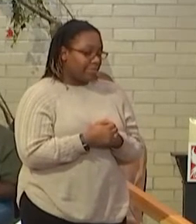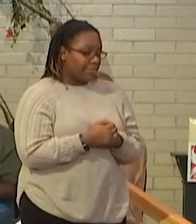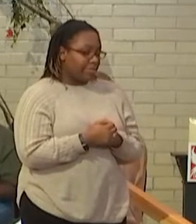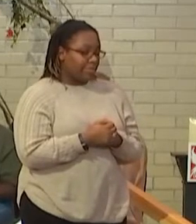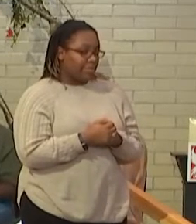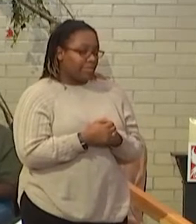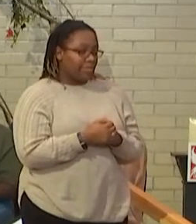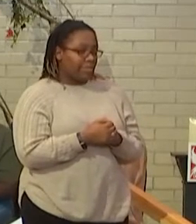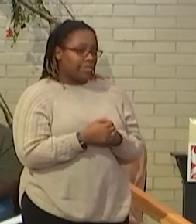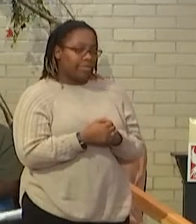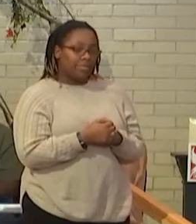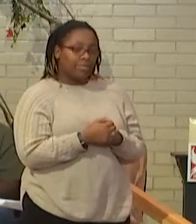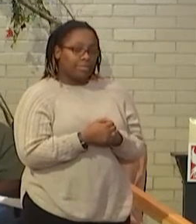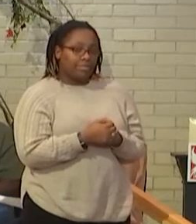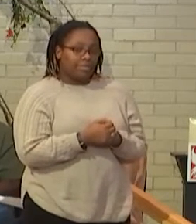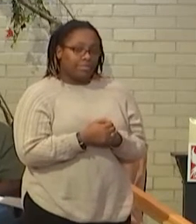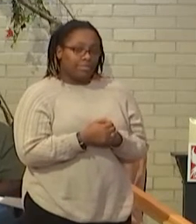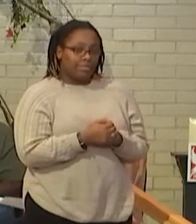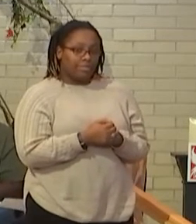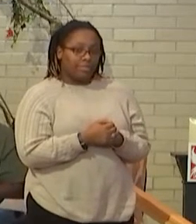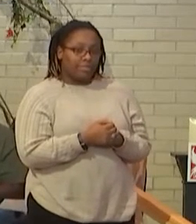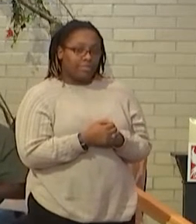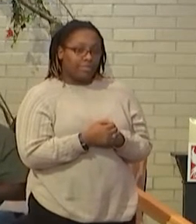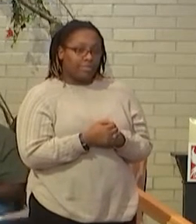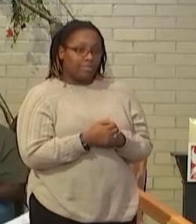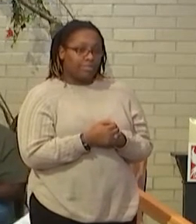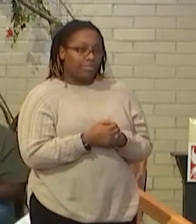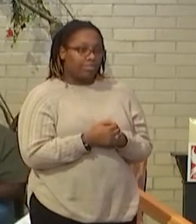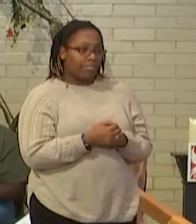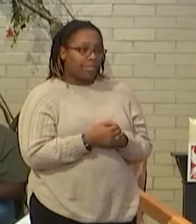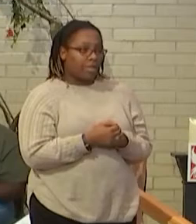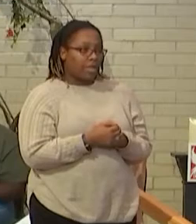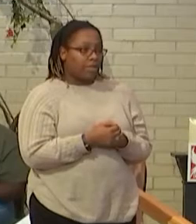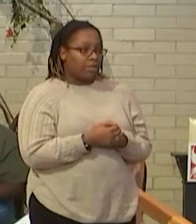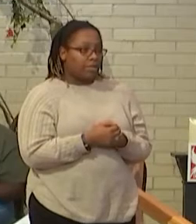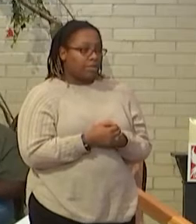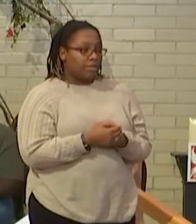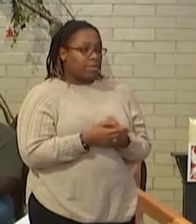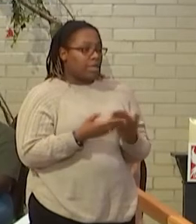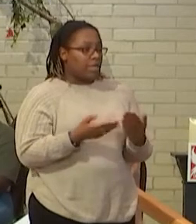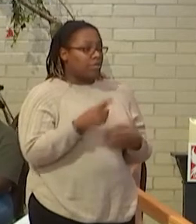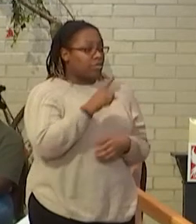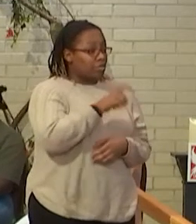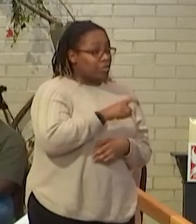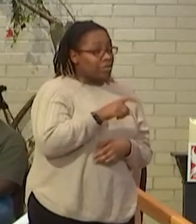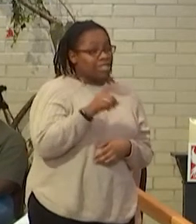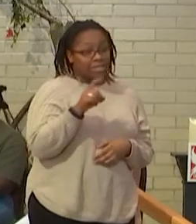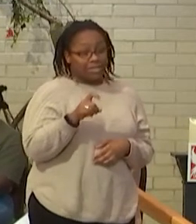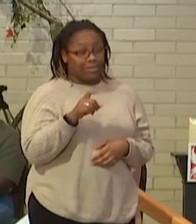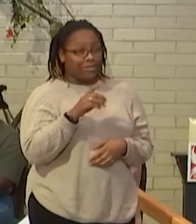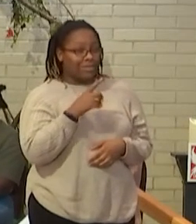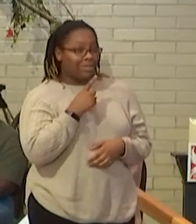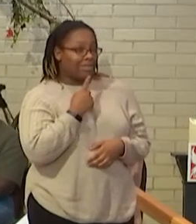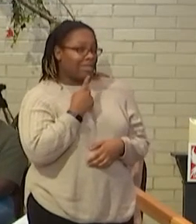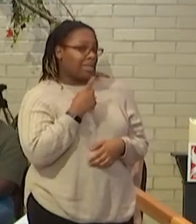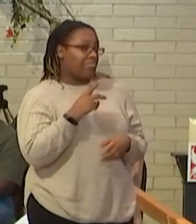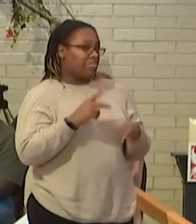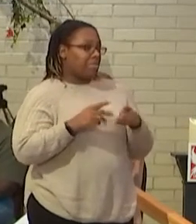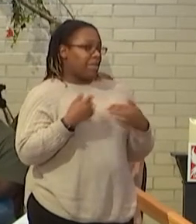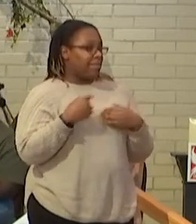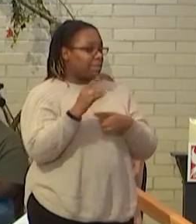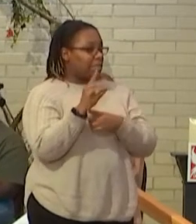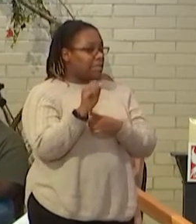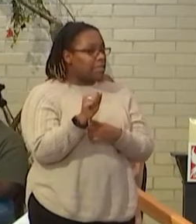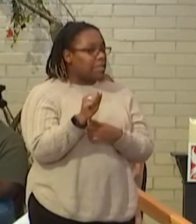So what are some things you should or shouldn't say to a person with a disability? Could you share a story about something